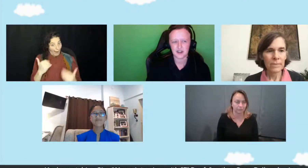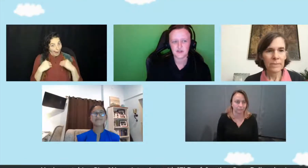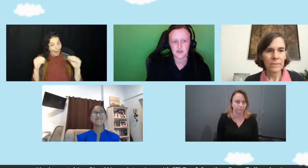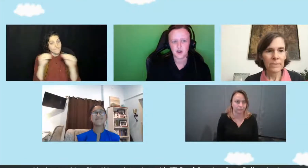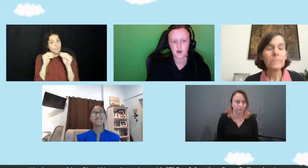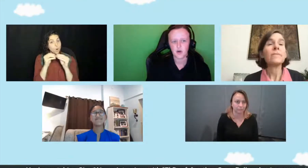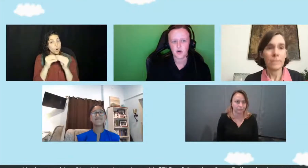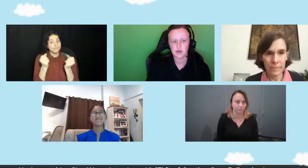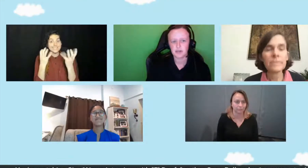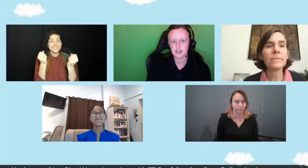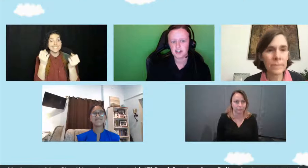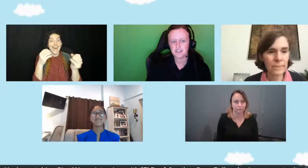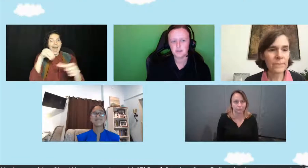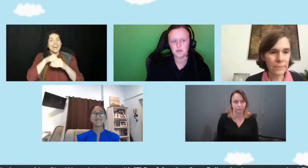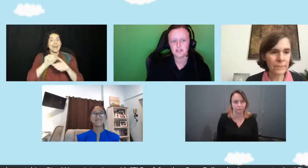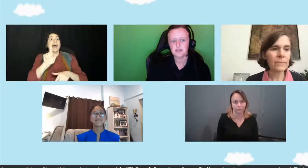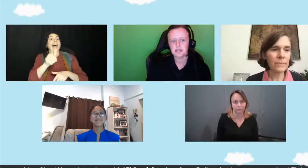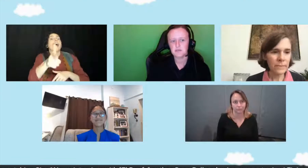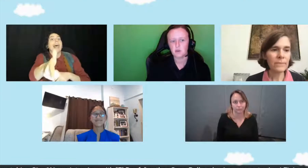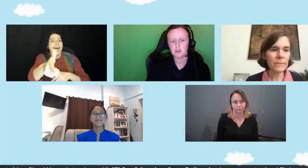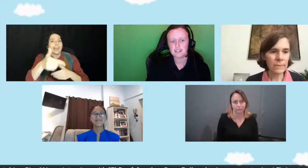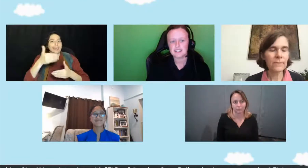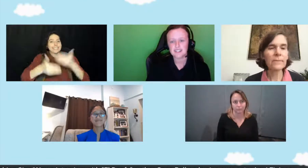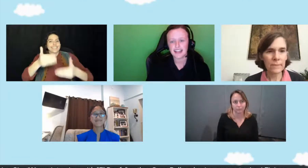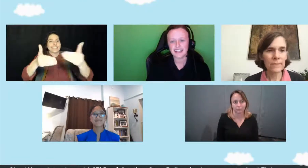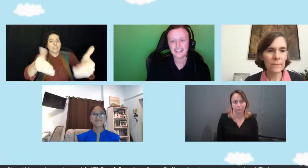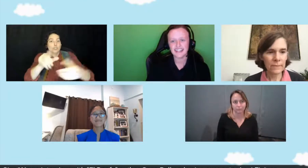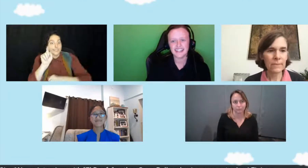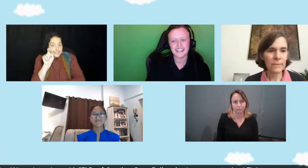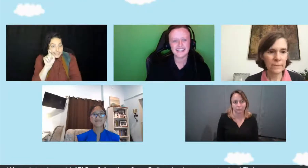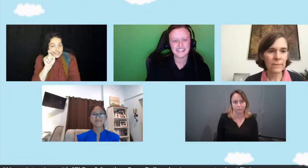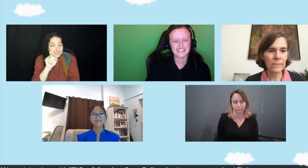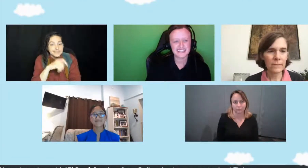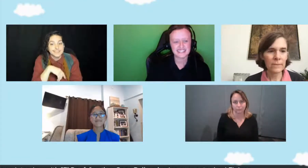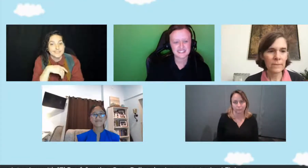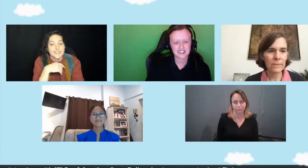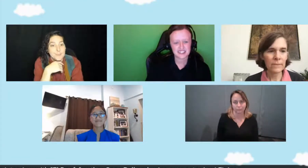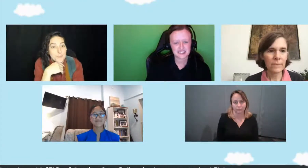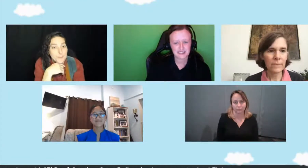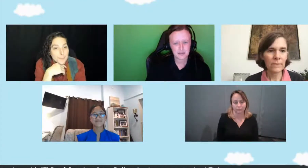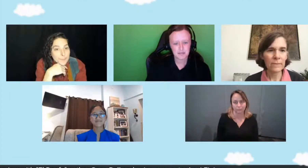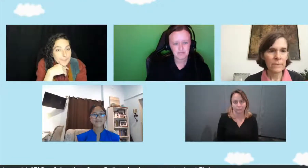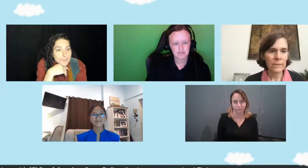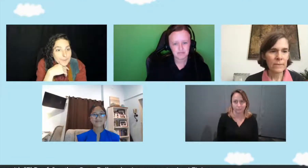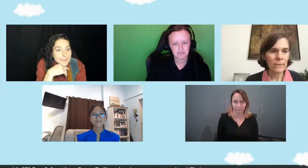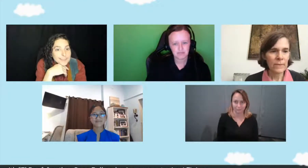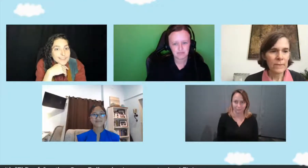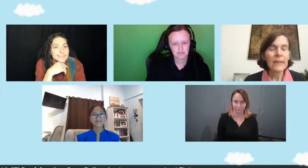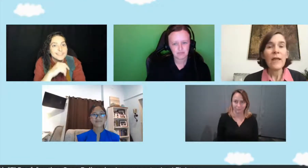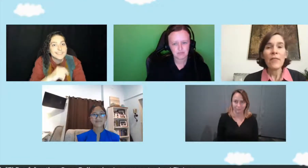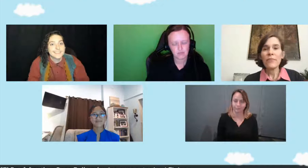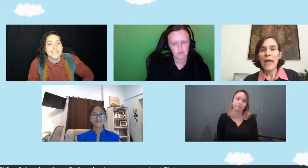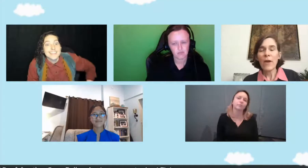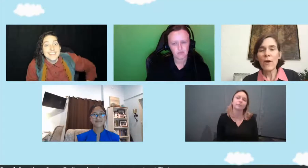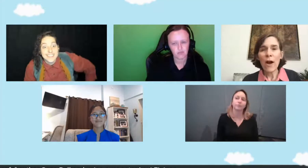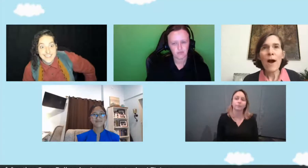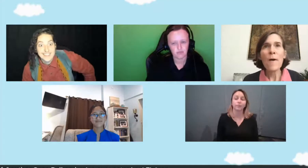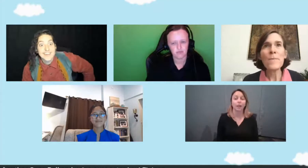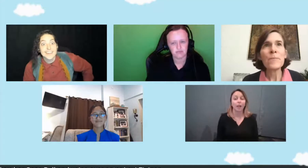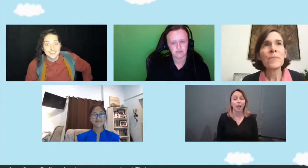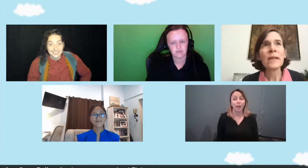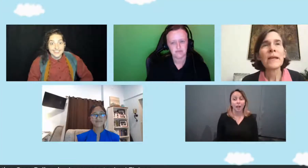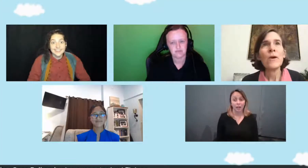series. So I'm curious, will there be more signing in the series to come?